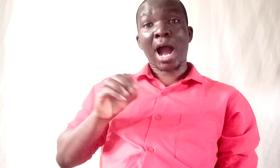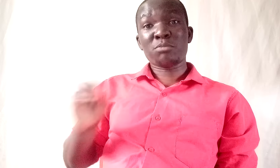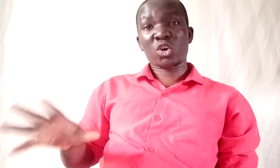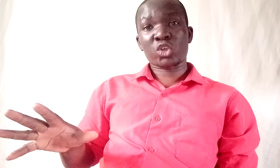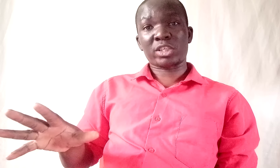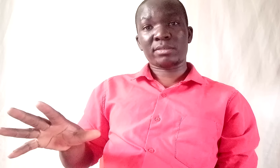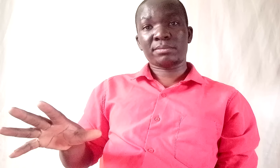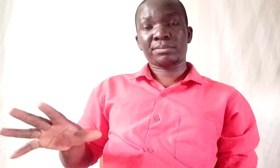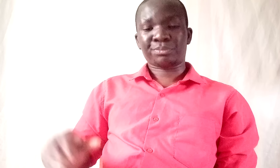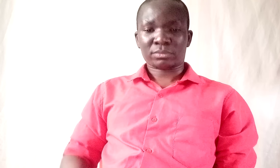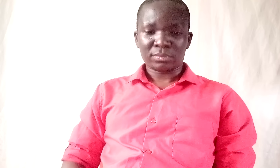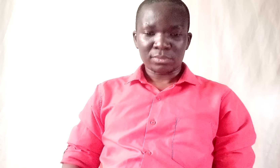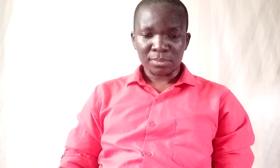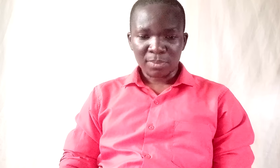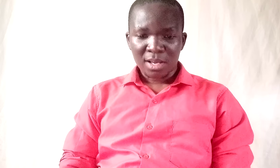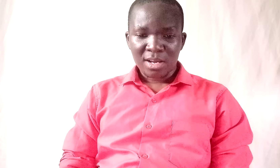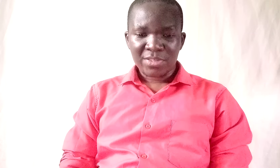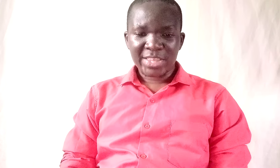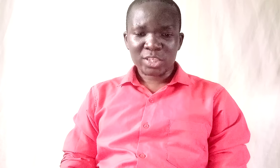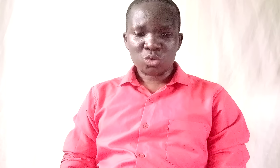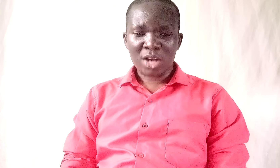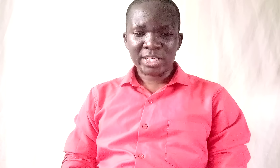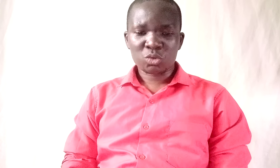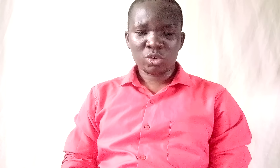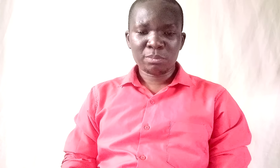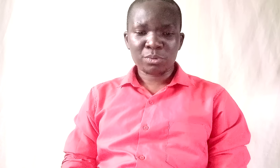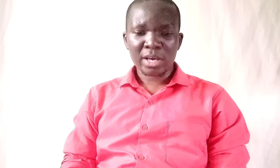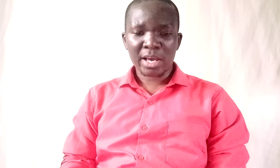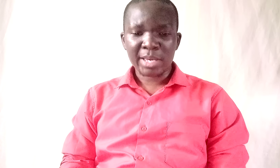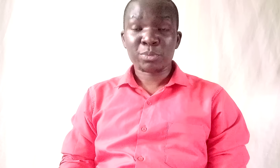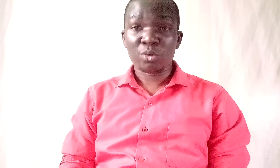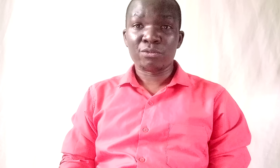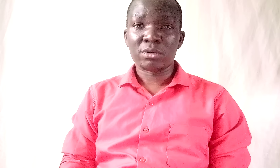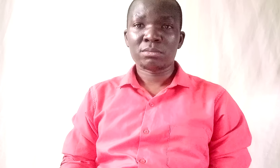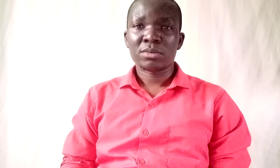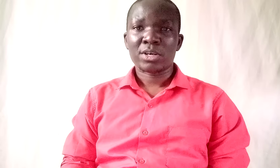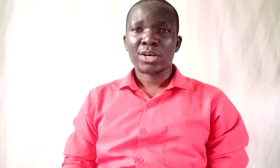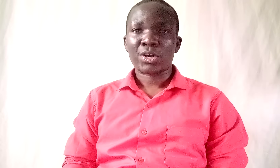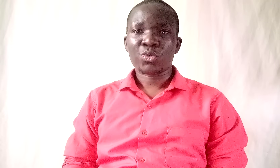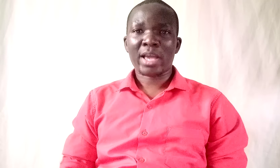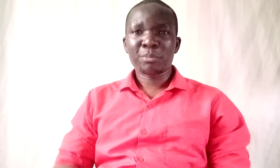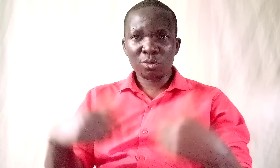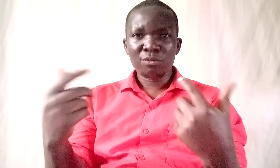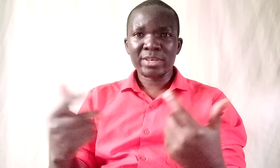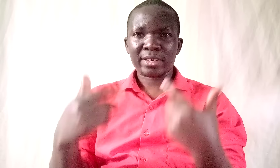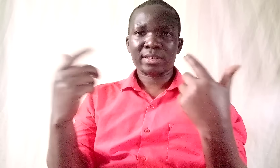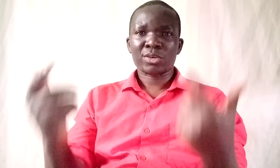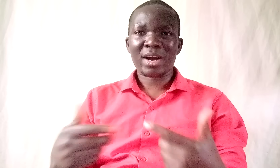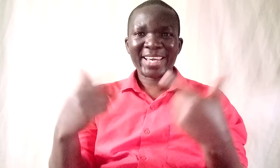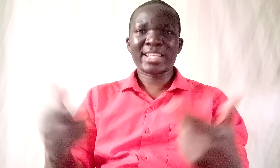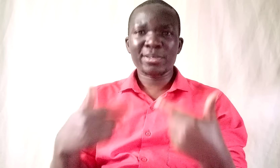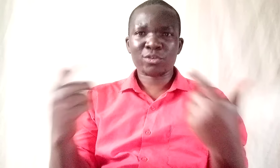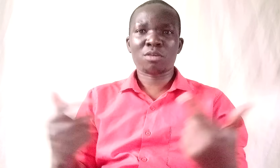abortion. The next one is to improve. you are improving, you are gaining